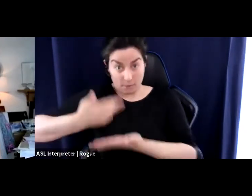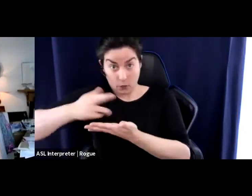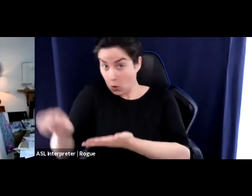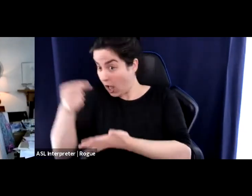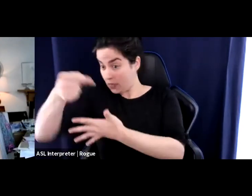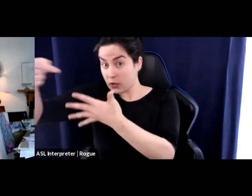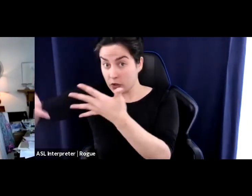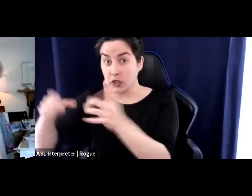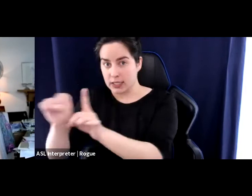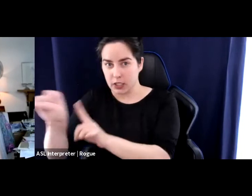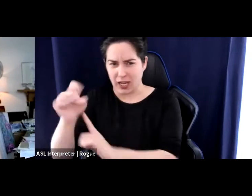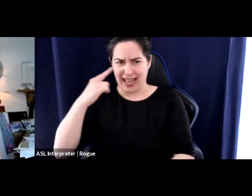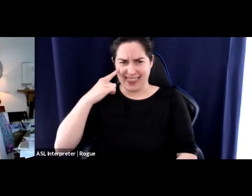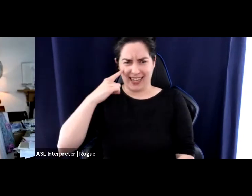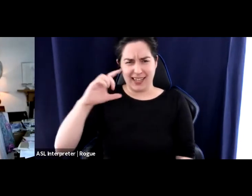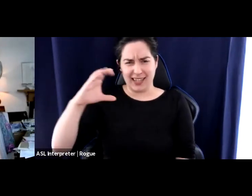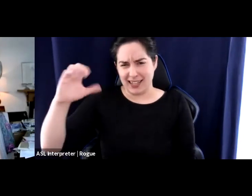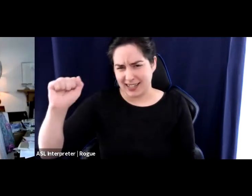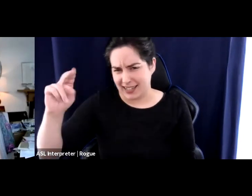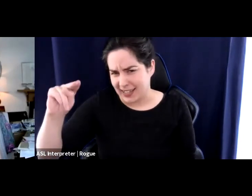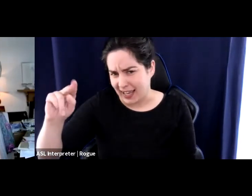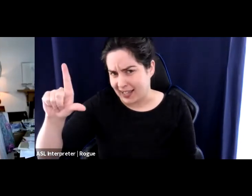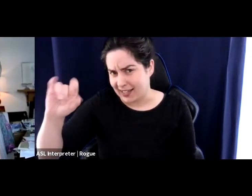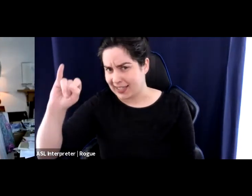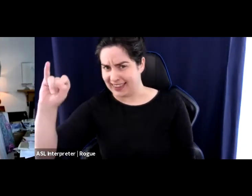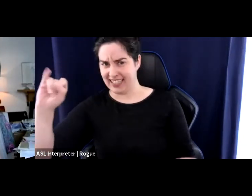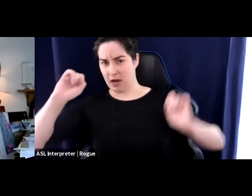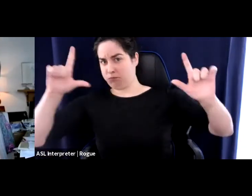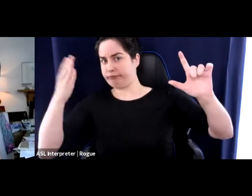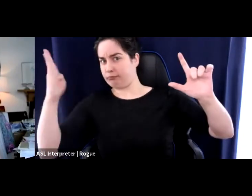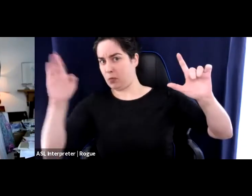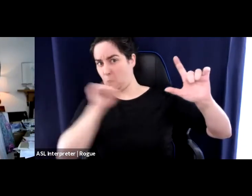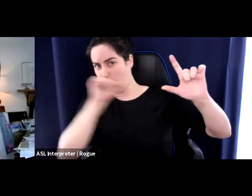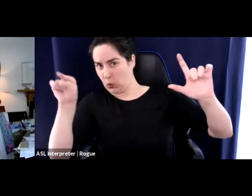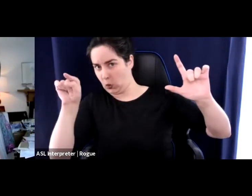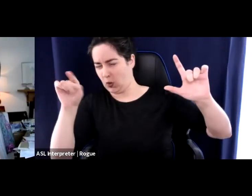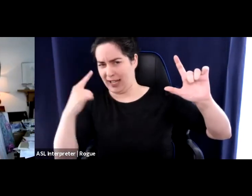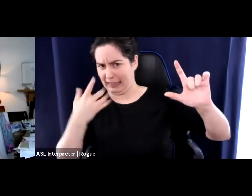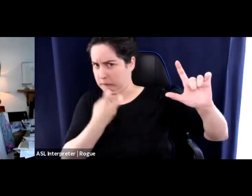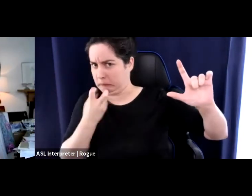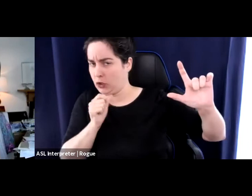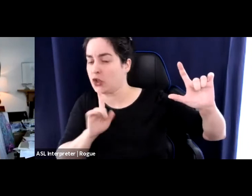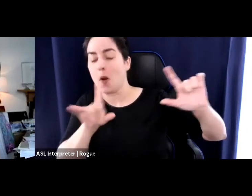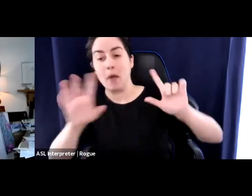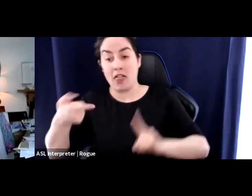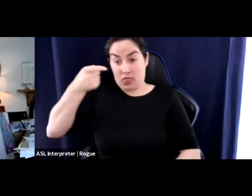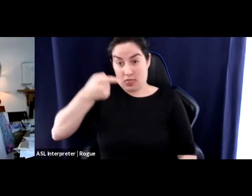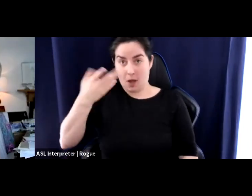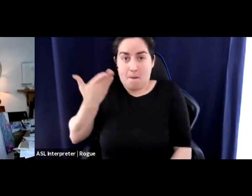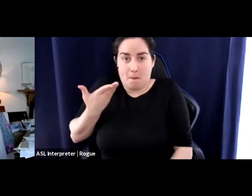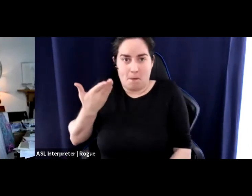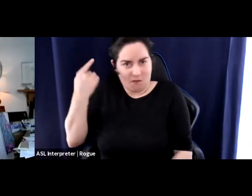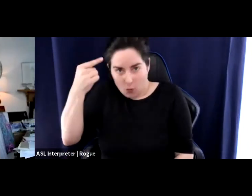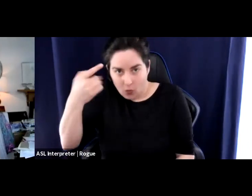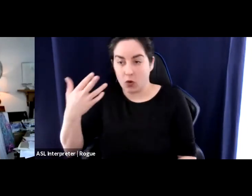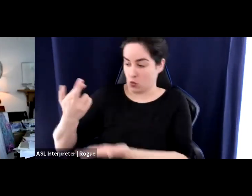I think it's pronounced Canley. I don't know how you would say it, but I was going to say it's a resource that's available that will give you examples of how citations